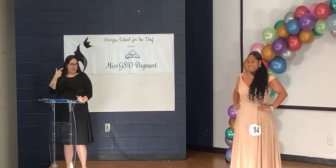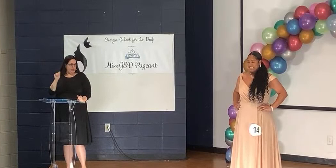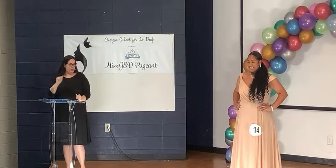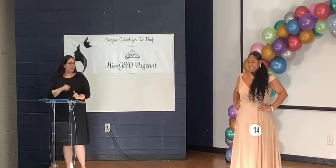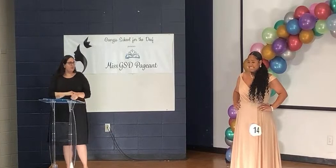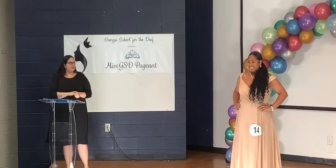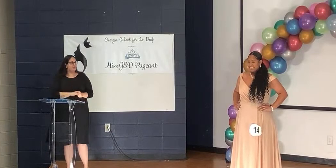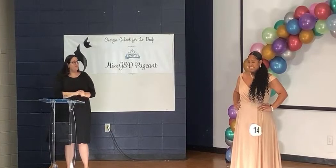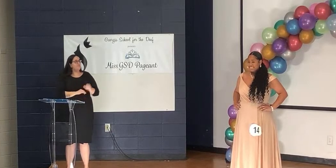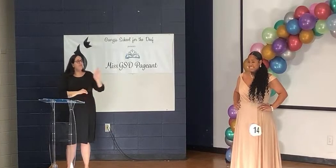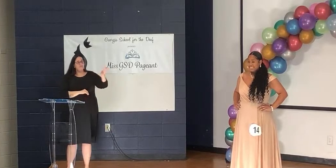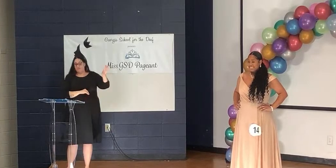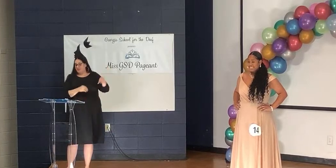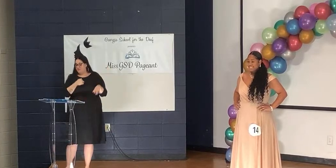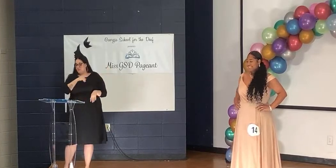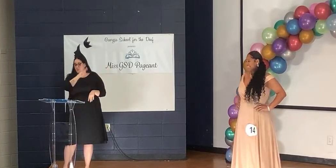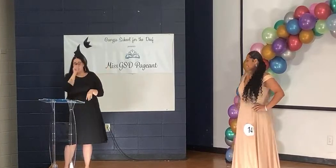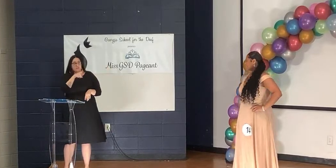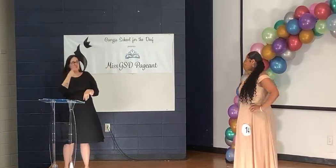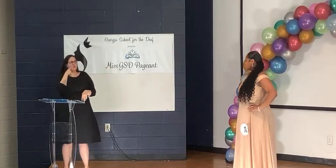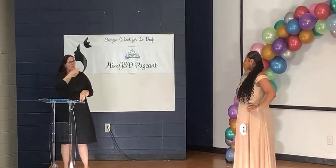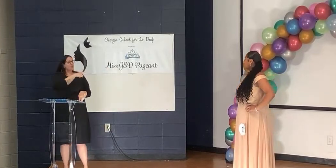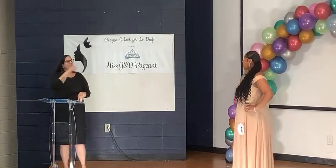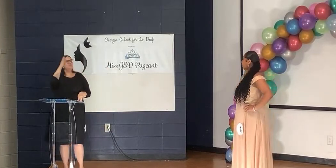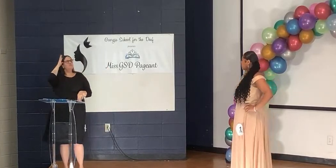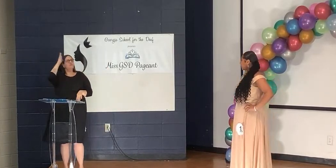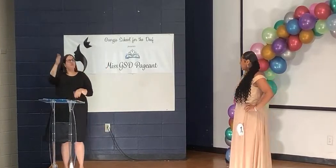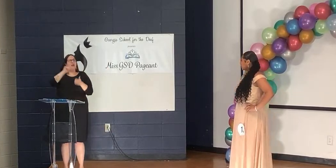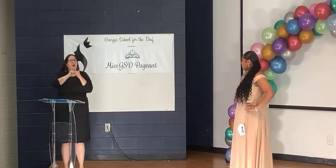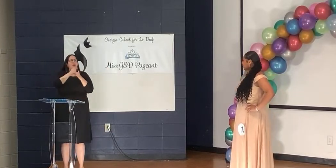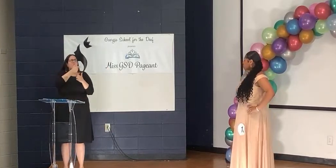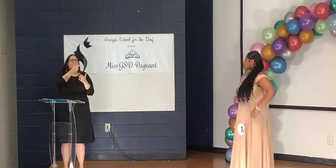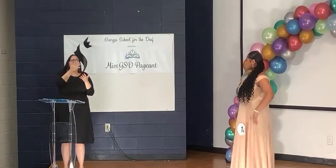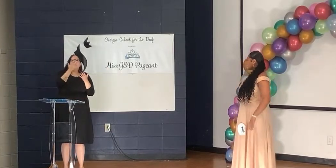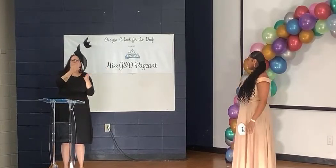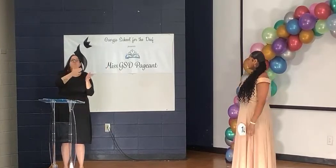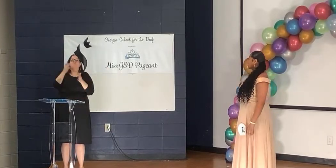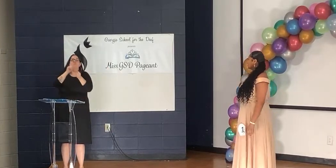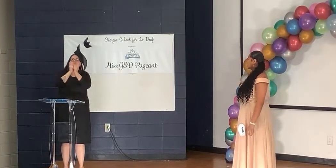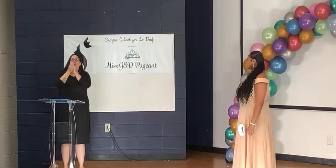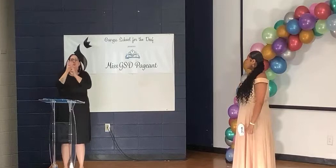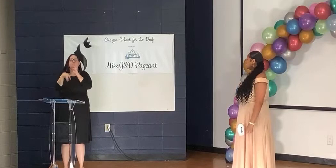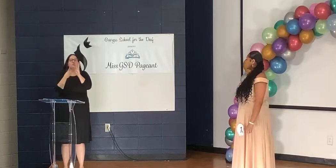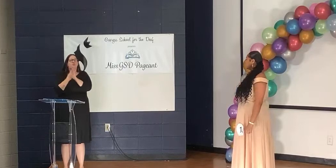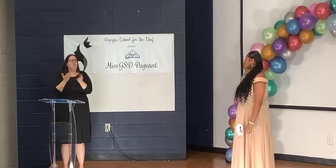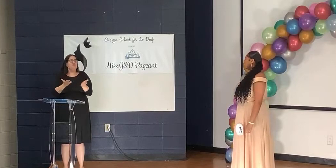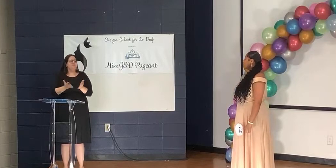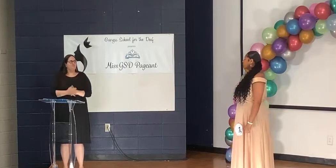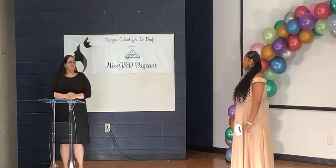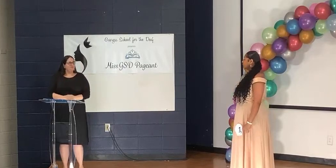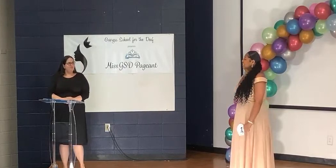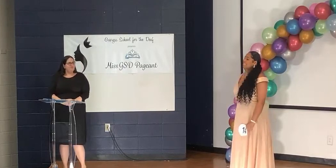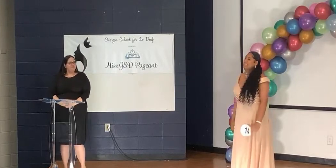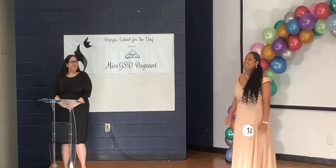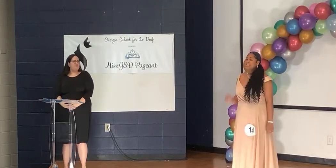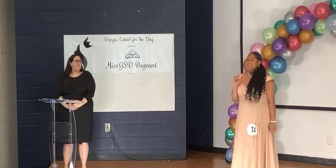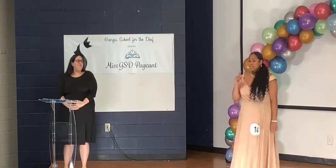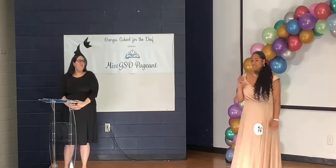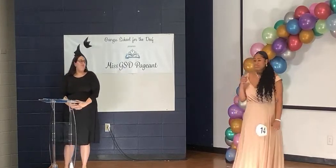she lives with her family in Shiloh, Georgia. My question to you, Paris, is how do you plan in the future to change